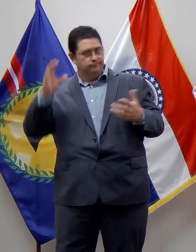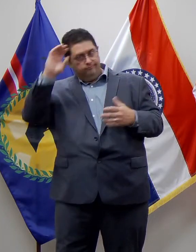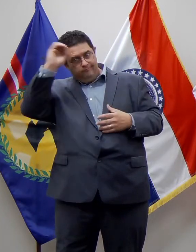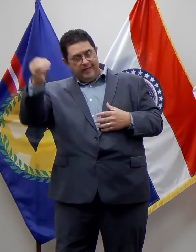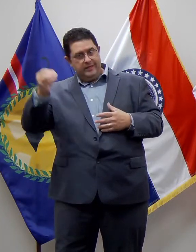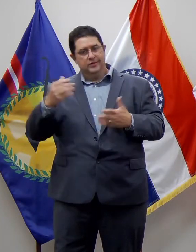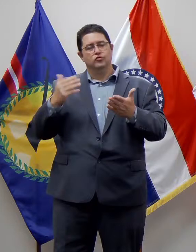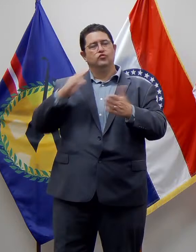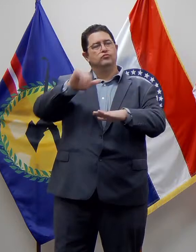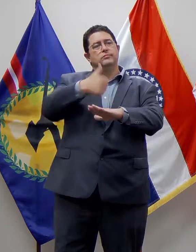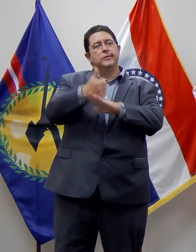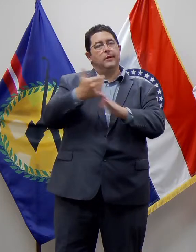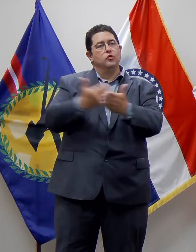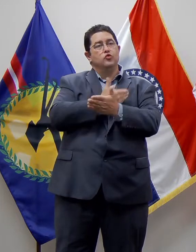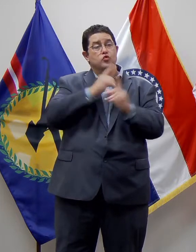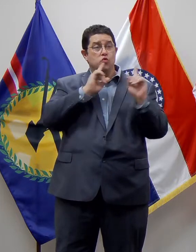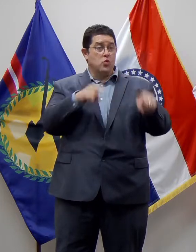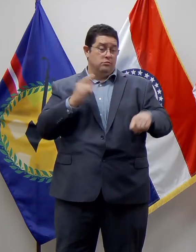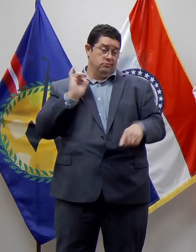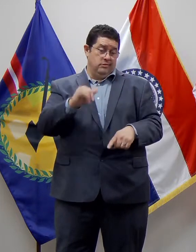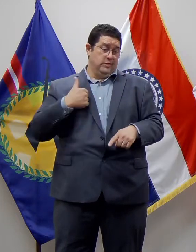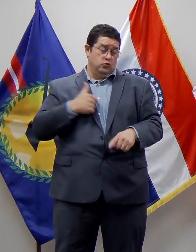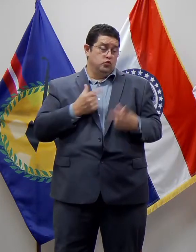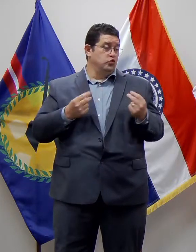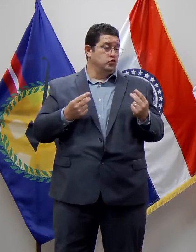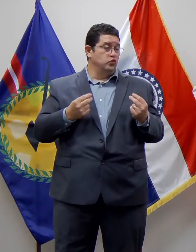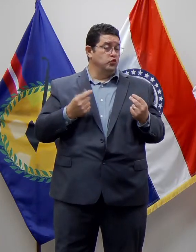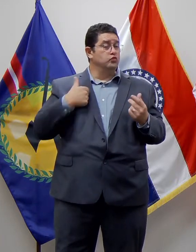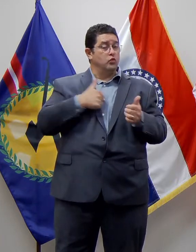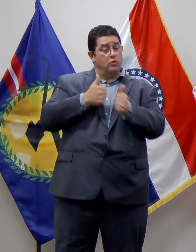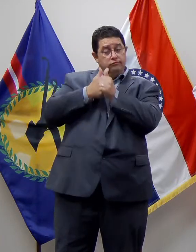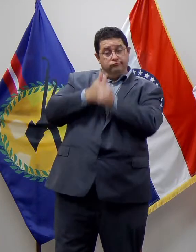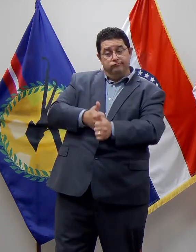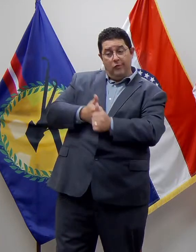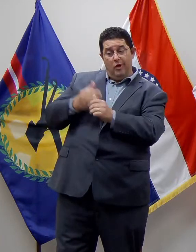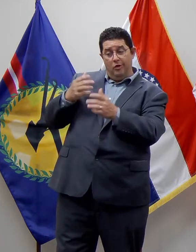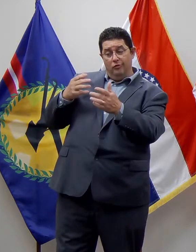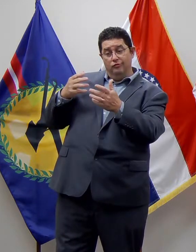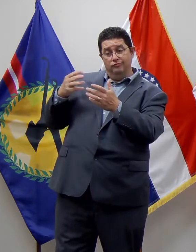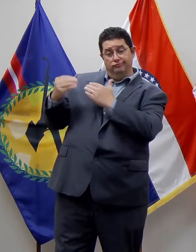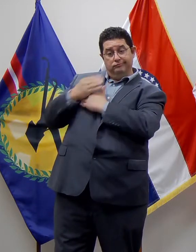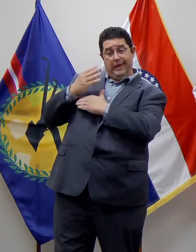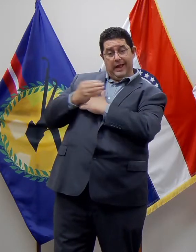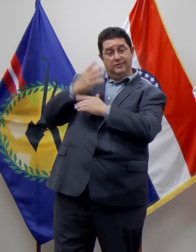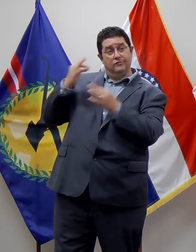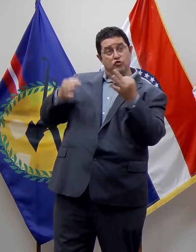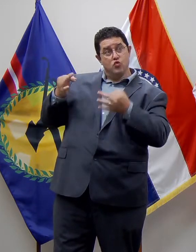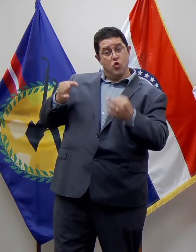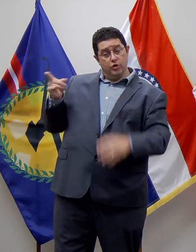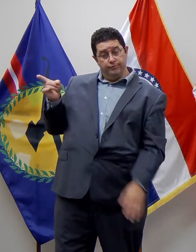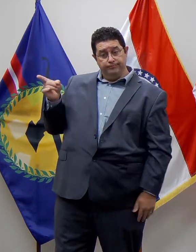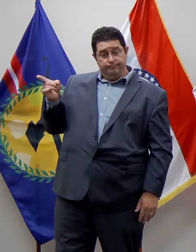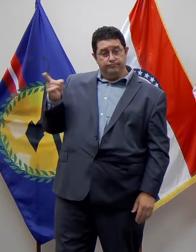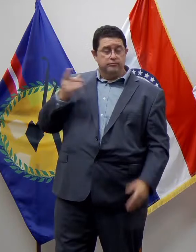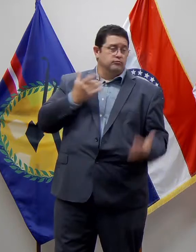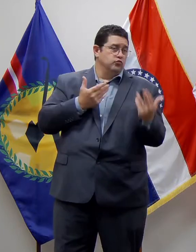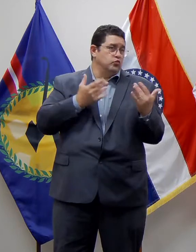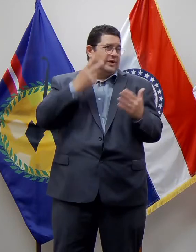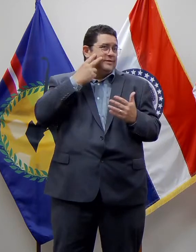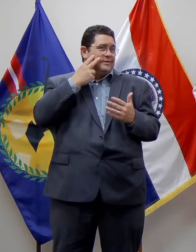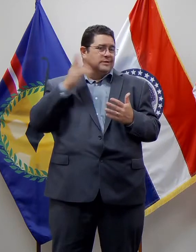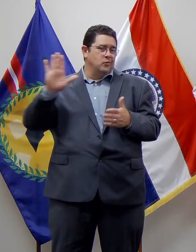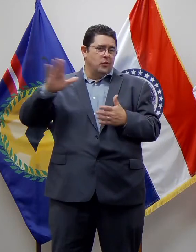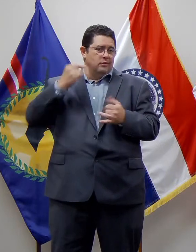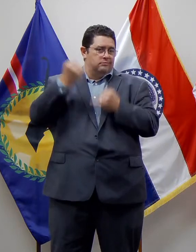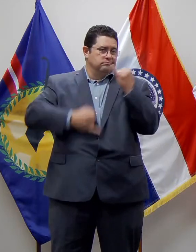order. And that's what we'll do. We'll follow the guidance of the court, and we'll wait and see what their final